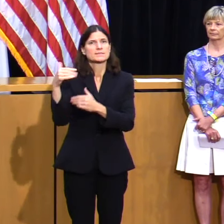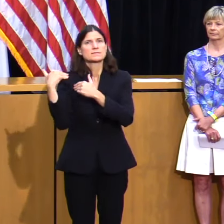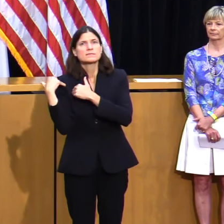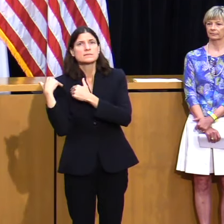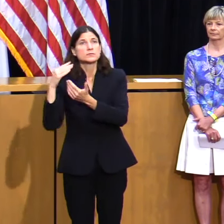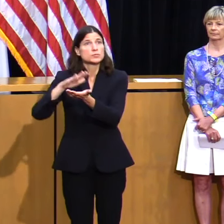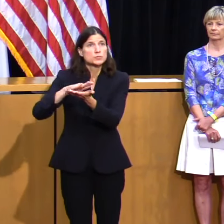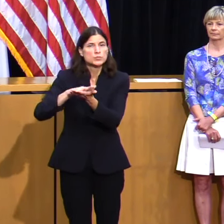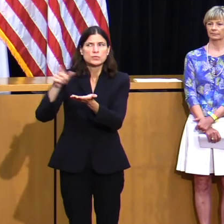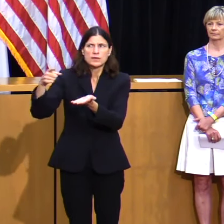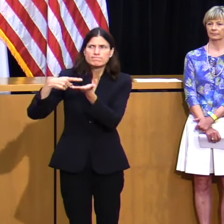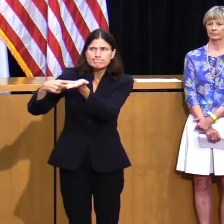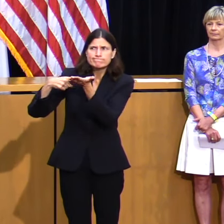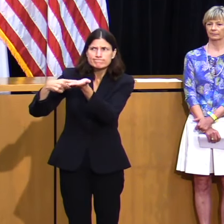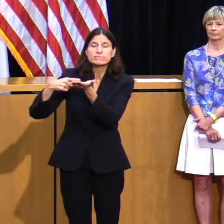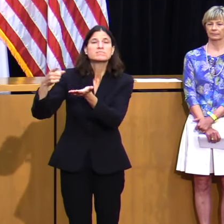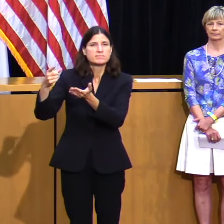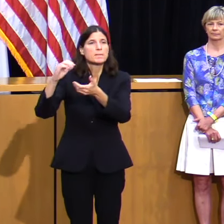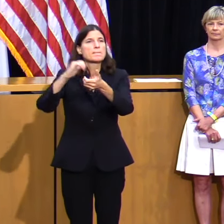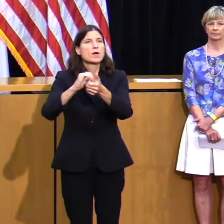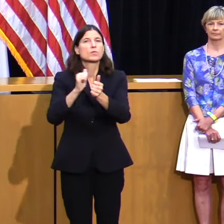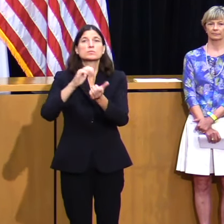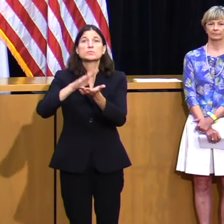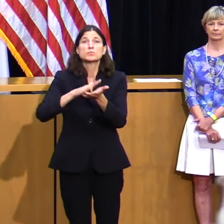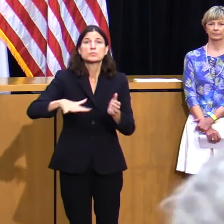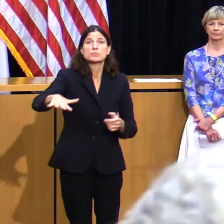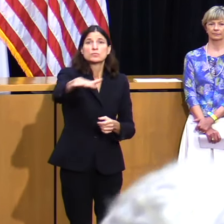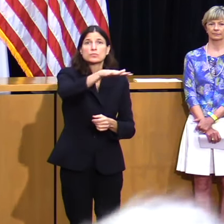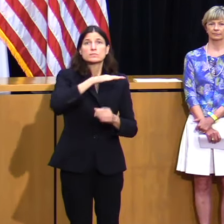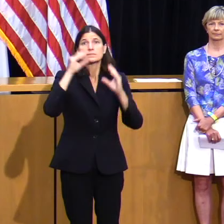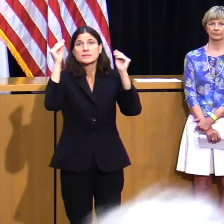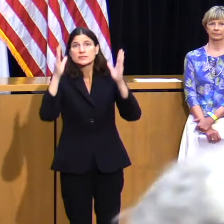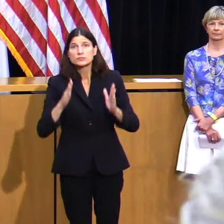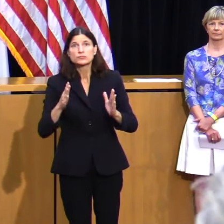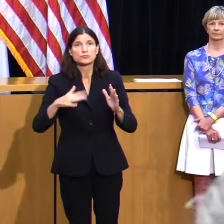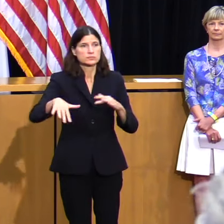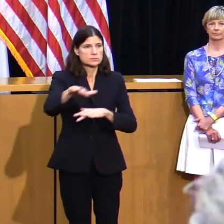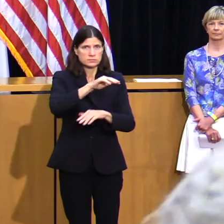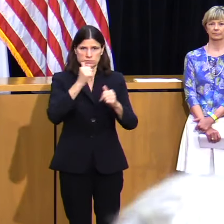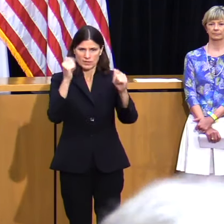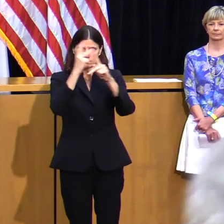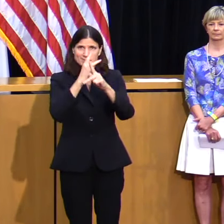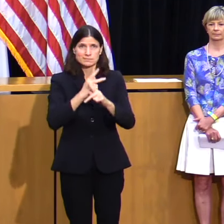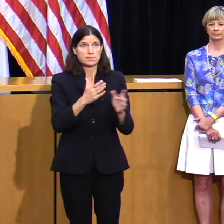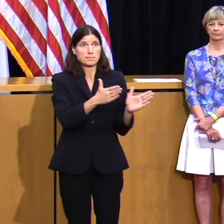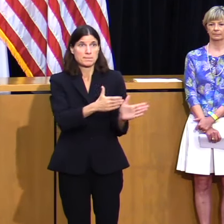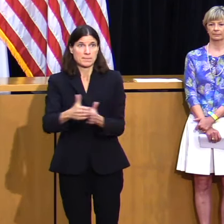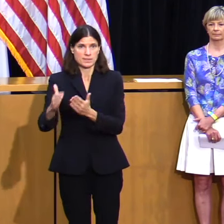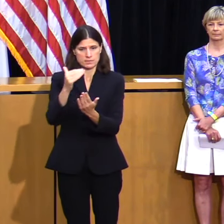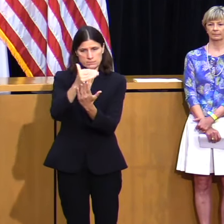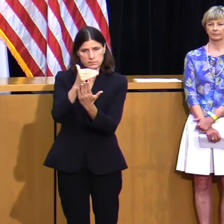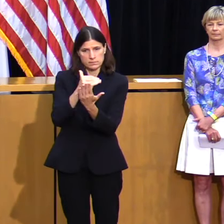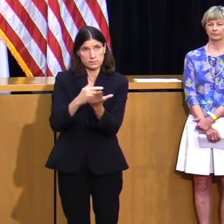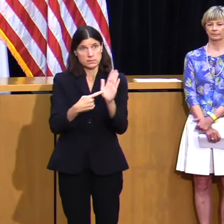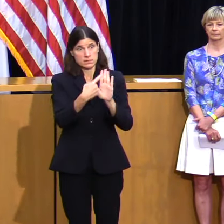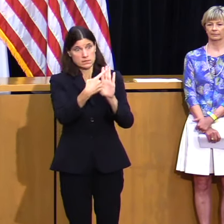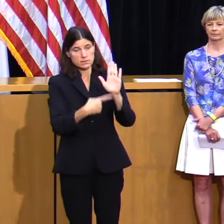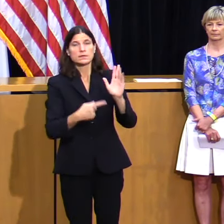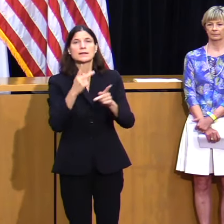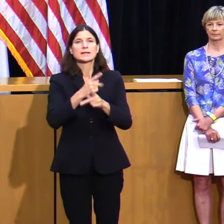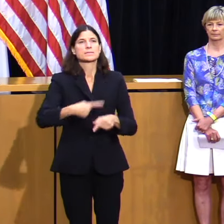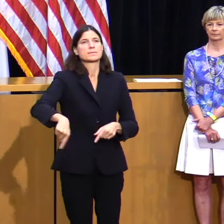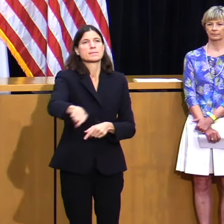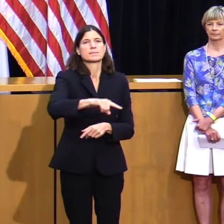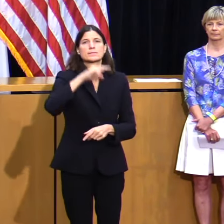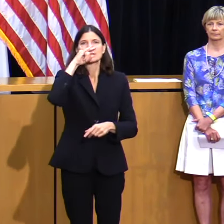designed to make sure that we do put our students and our teachers first. These guidelines and the plans recently submitted by school districts